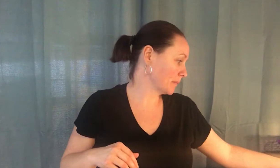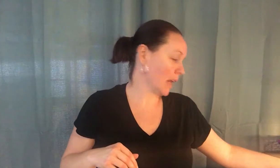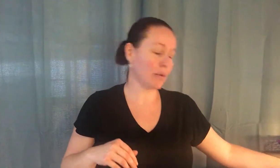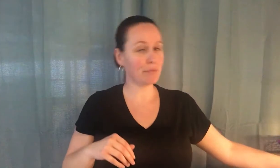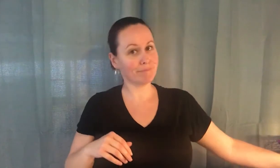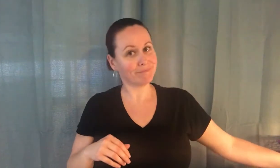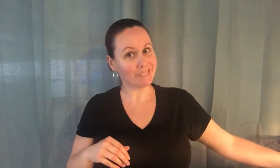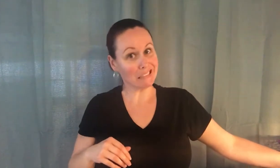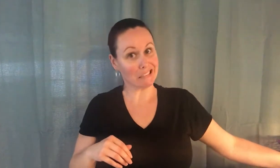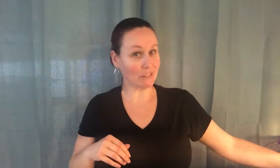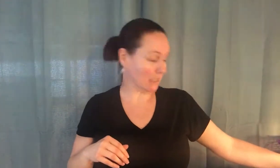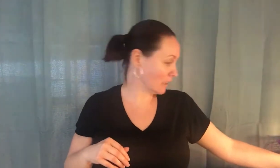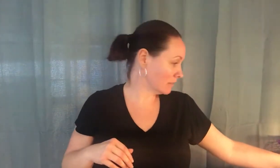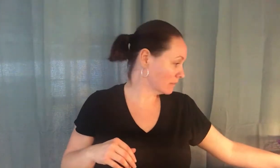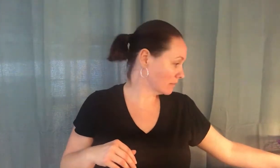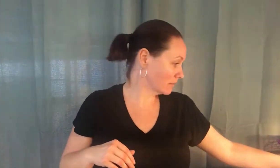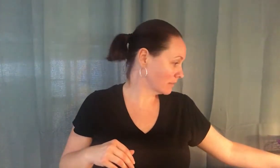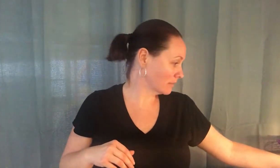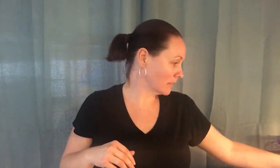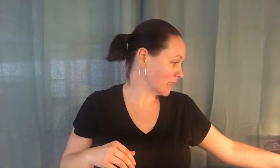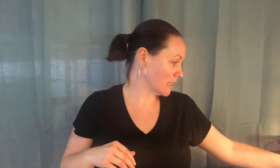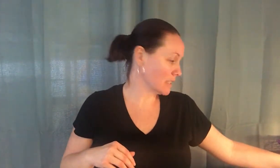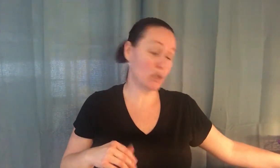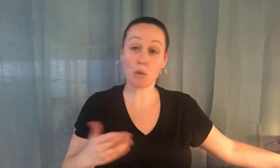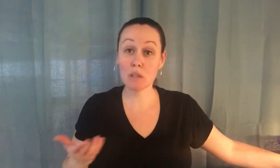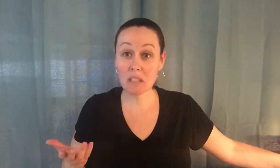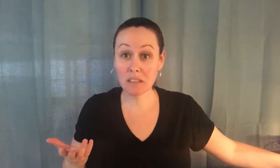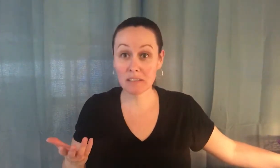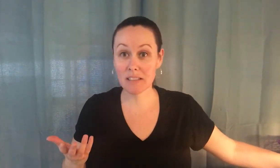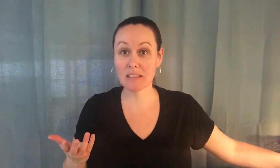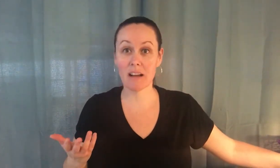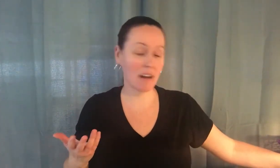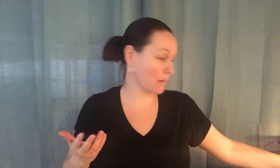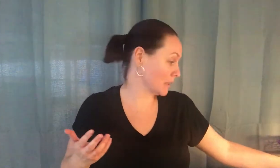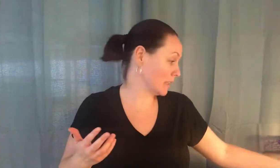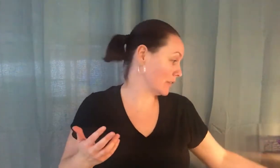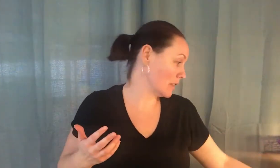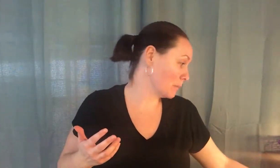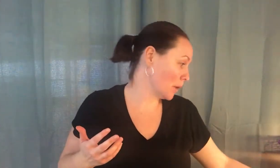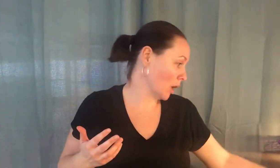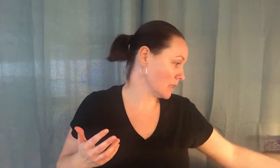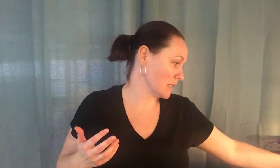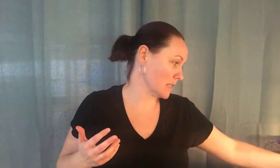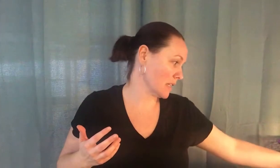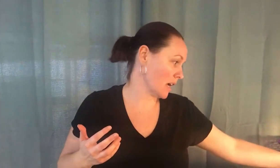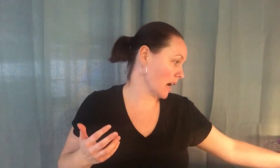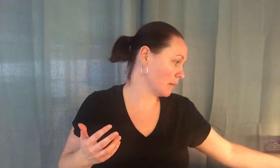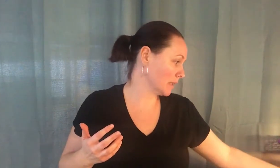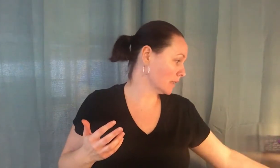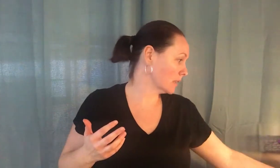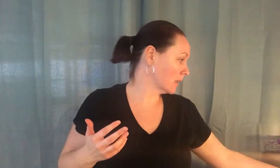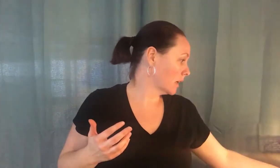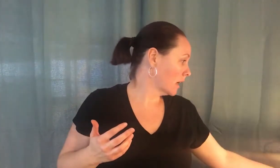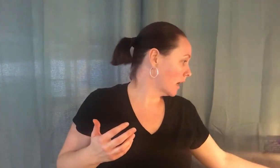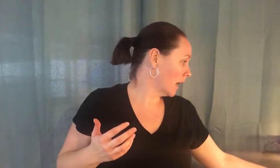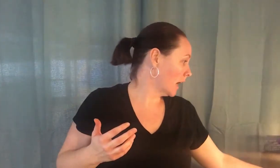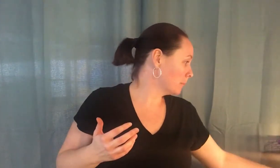I don't think it is used. It's not commonly, even in the book it says it's not common.